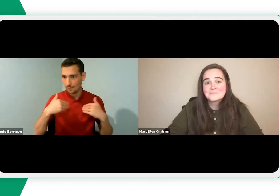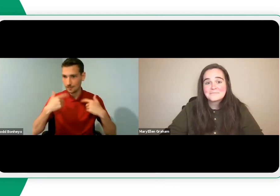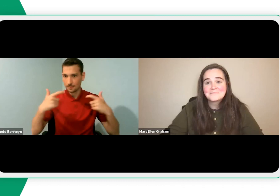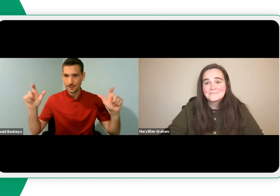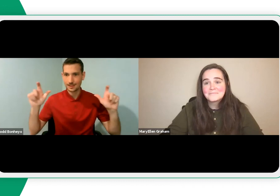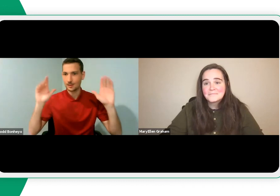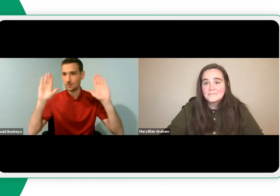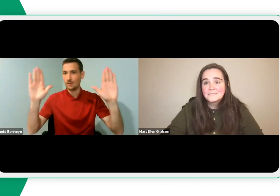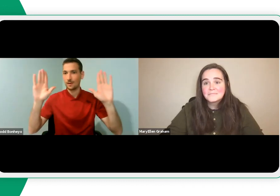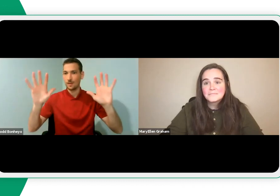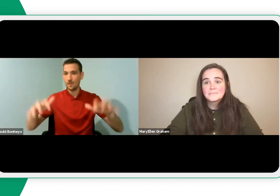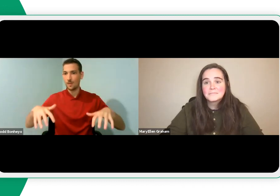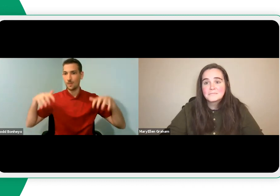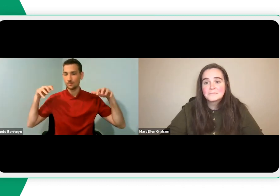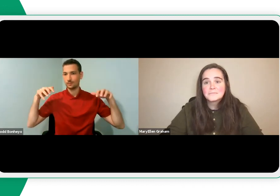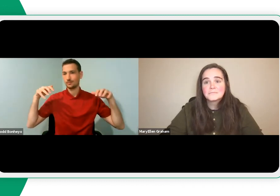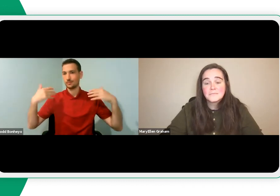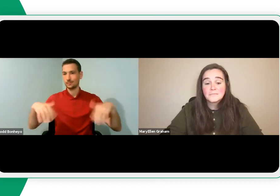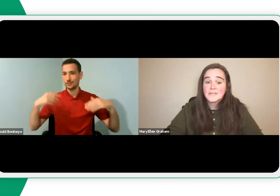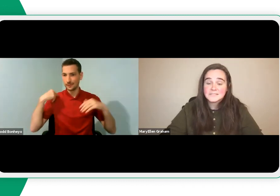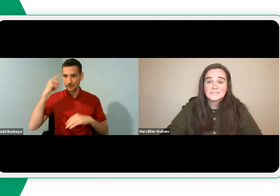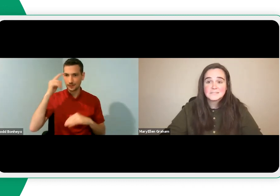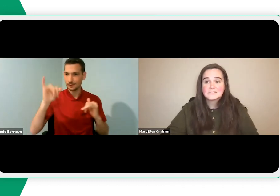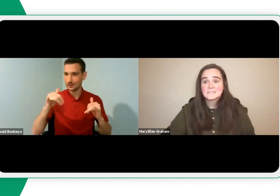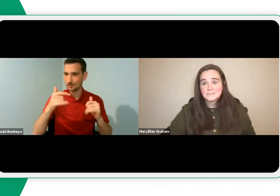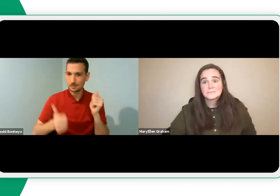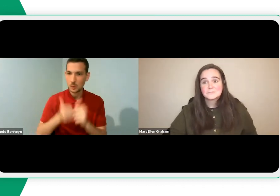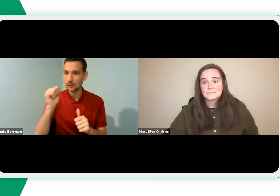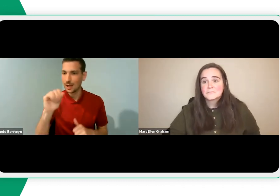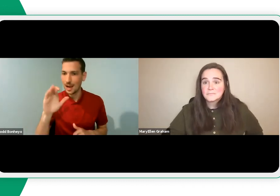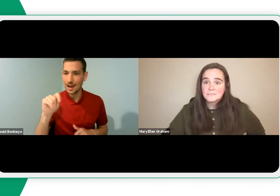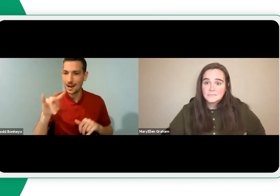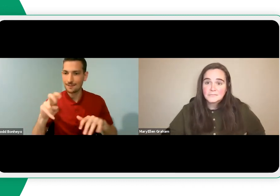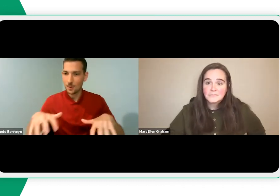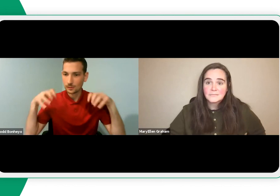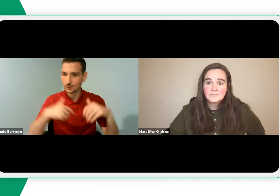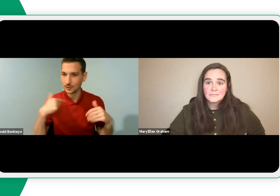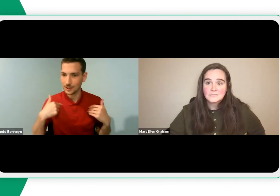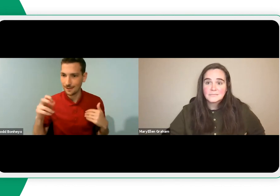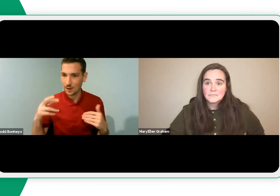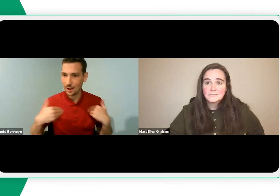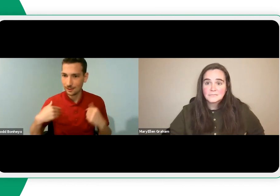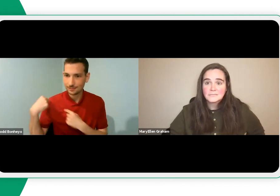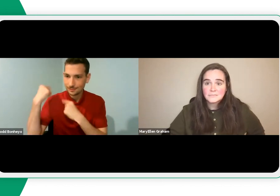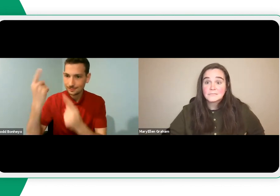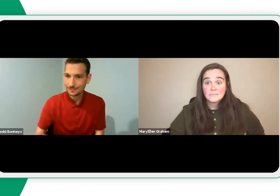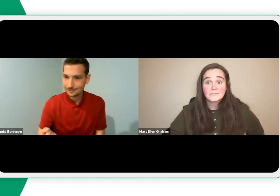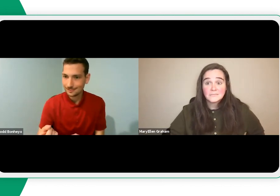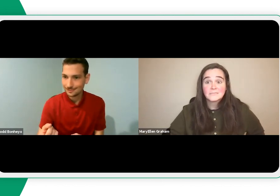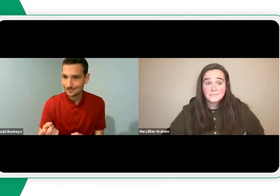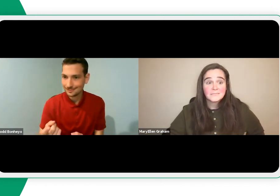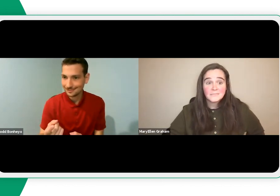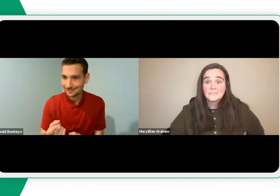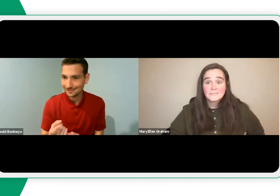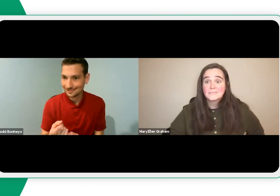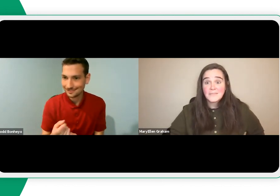And thank you all for joining us. We had a wonderful audience today. I think that this has been our most active audience that